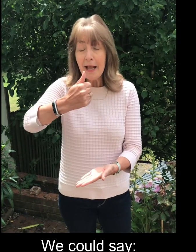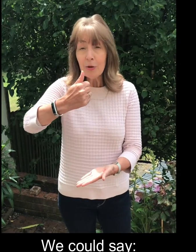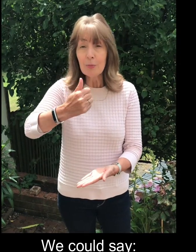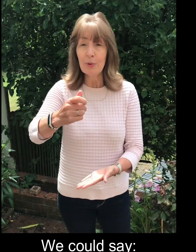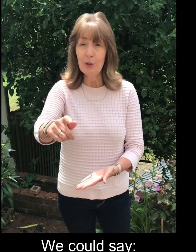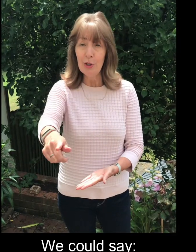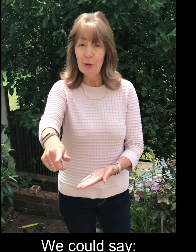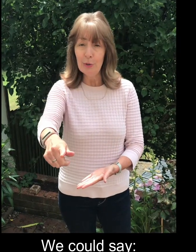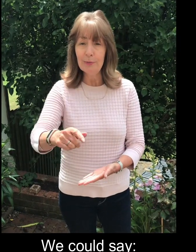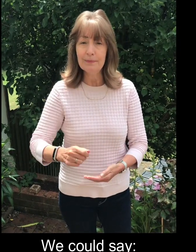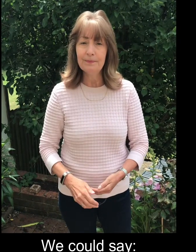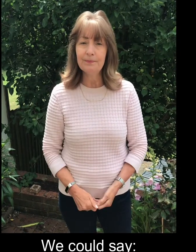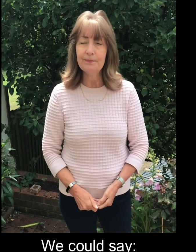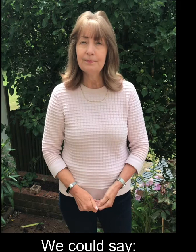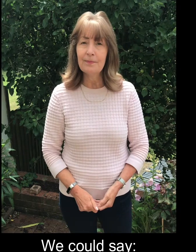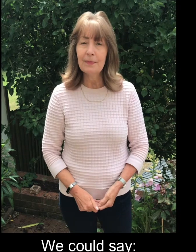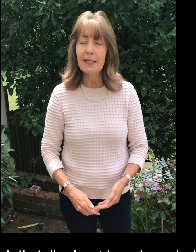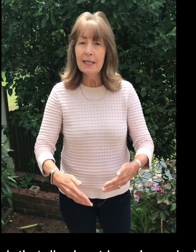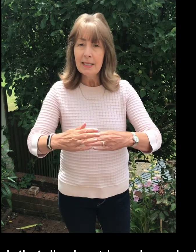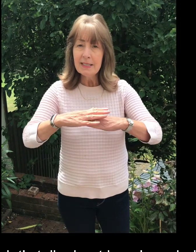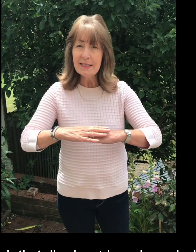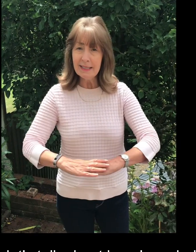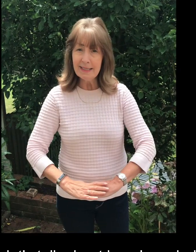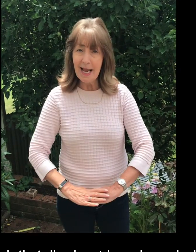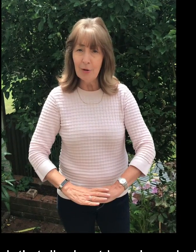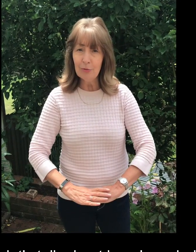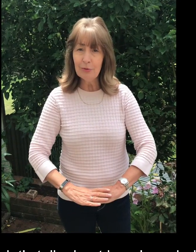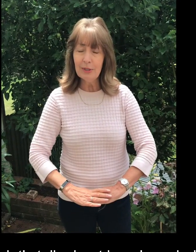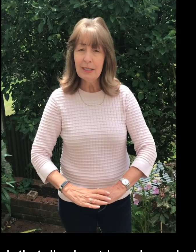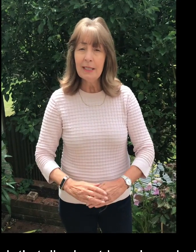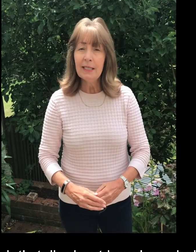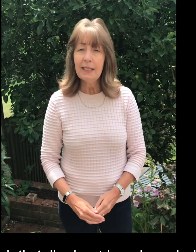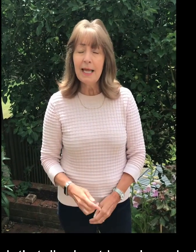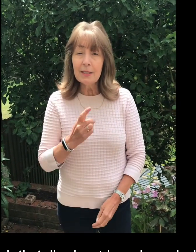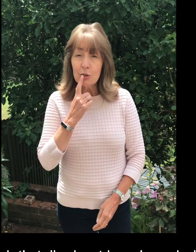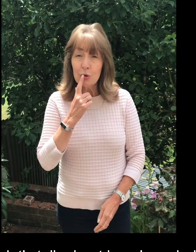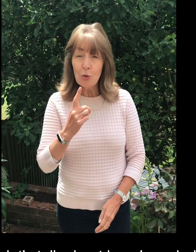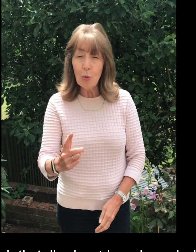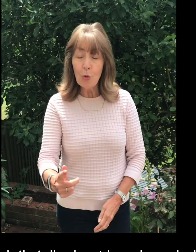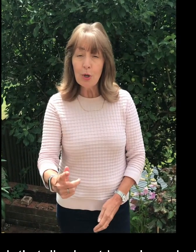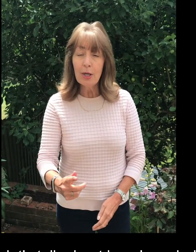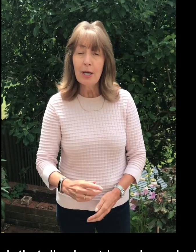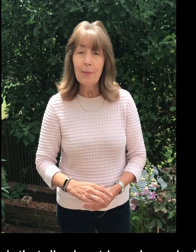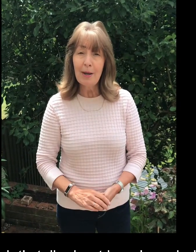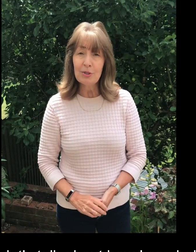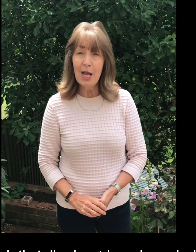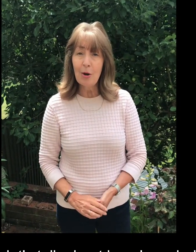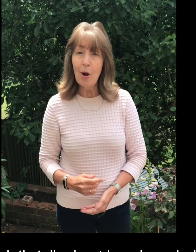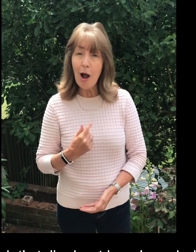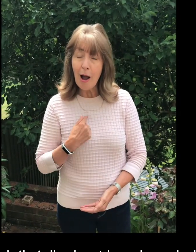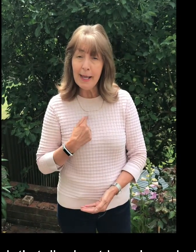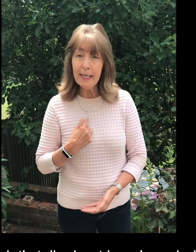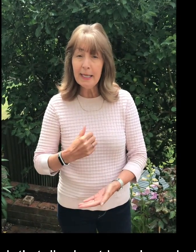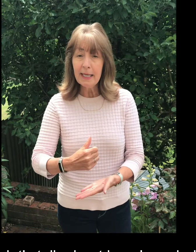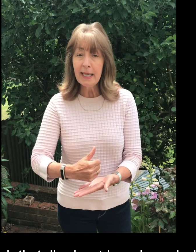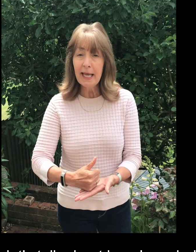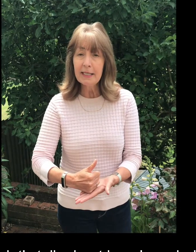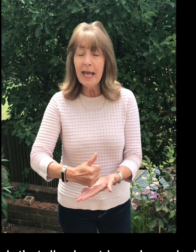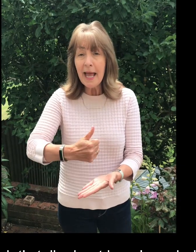help you. Sit down. Let's talk about how I can